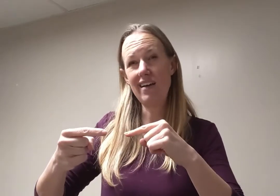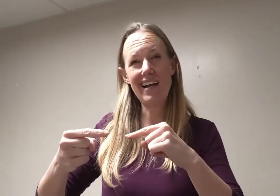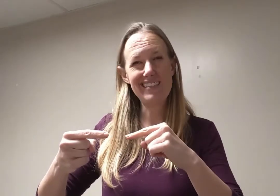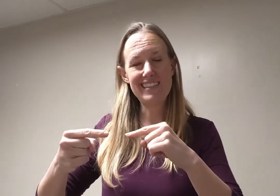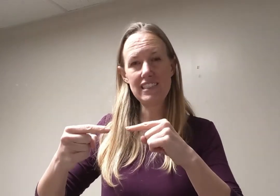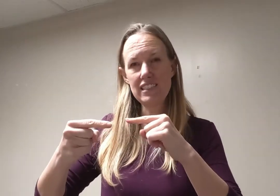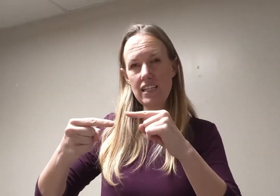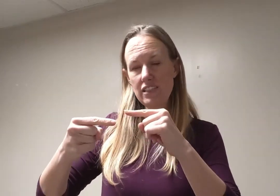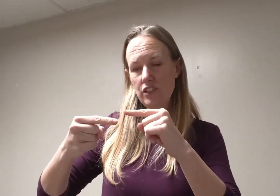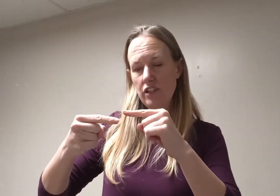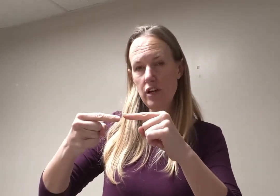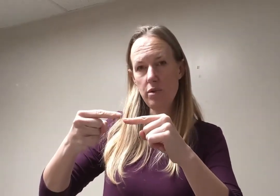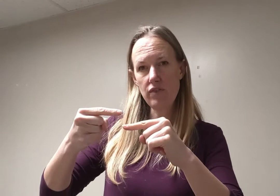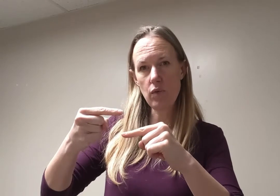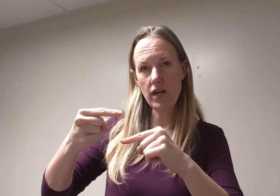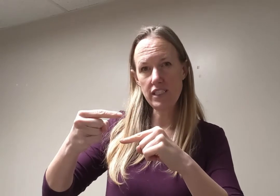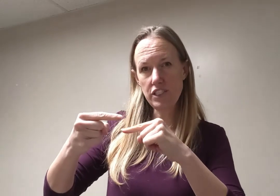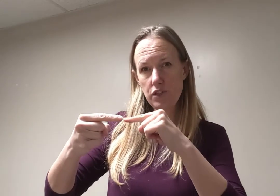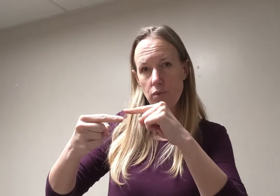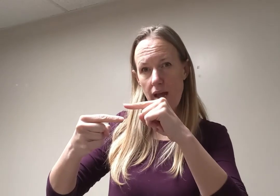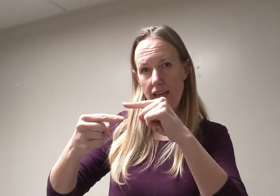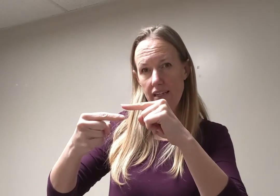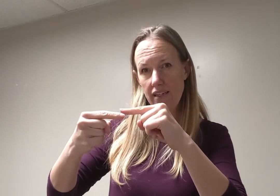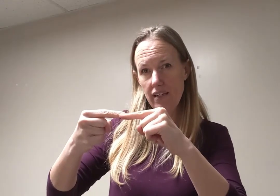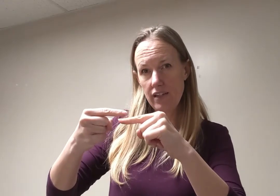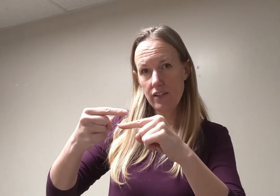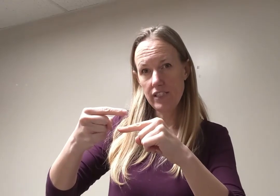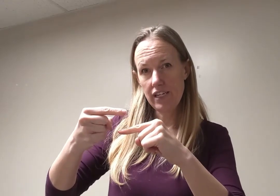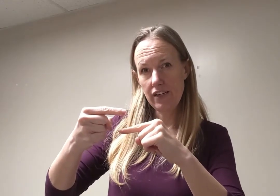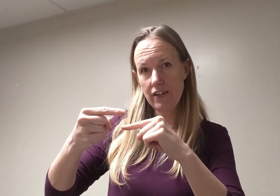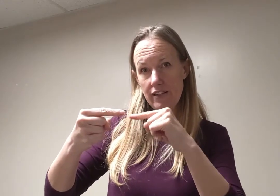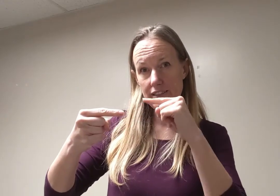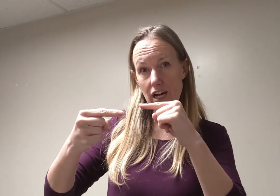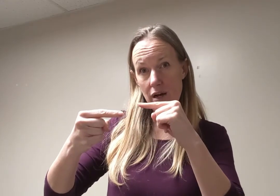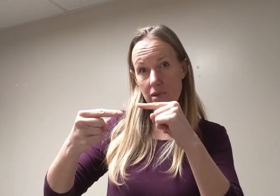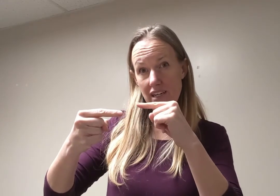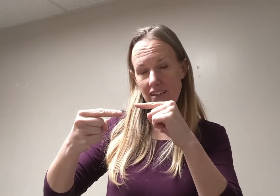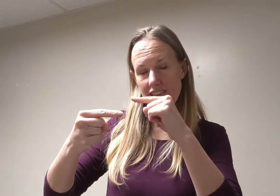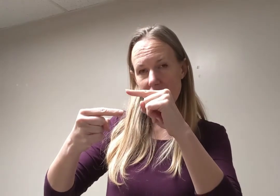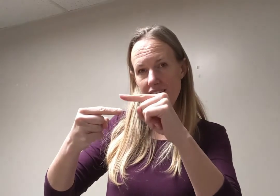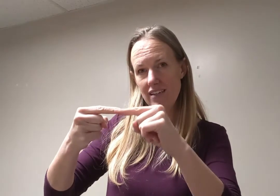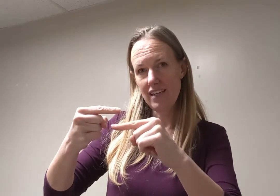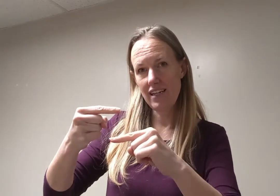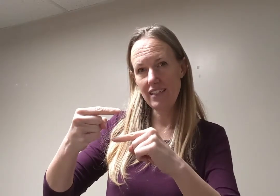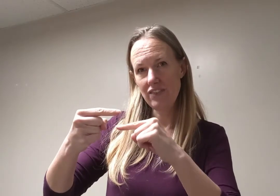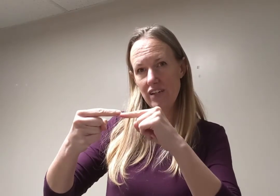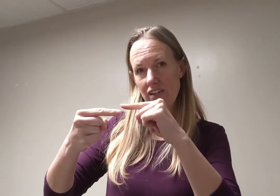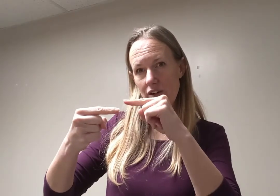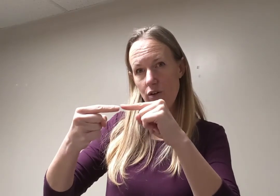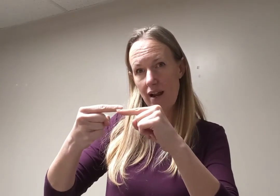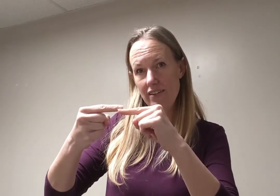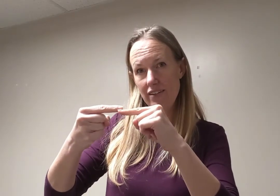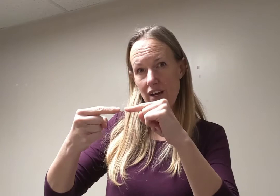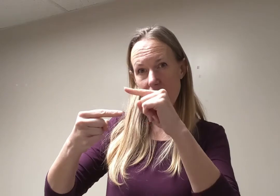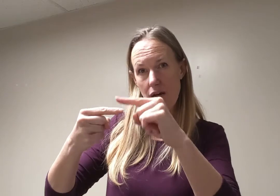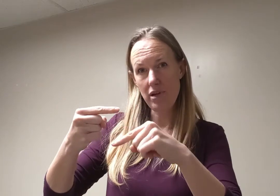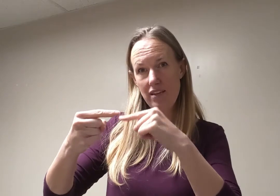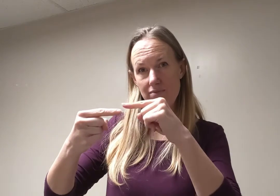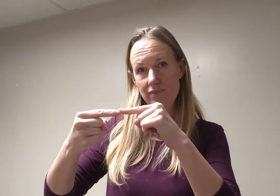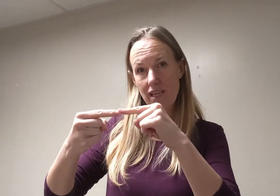I didn't sign this earlier, but if you wanted to do when, you take your dominant index finger, go around your non-dominant. Okay,